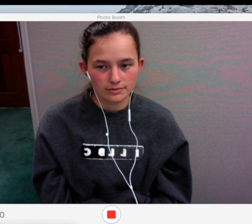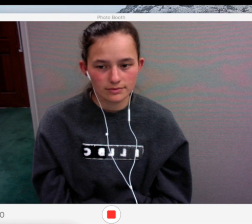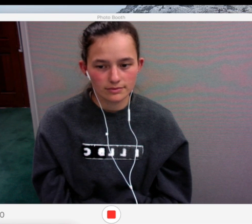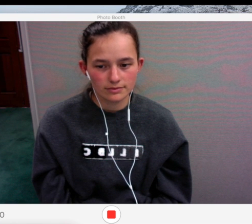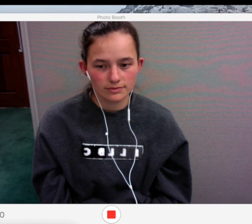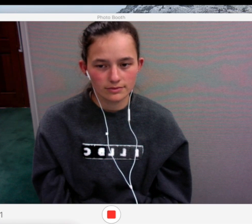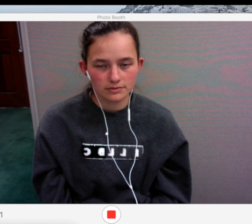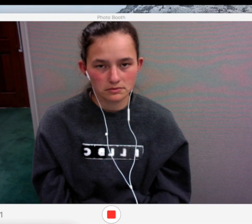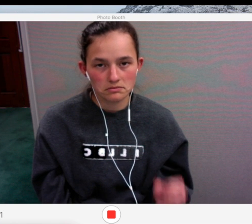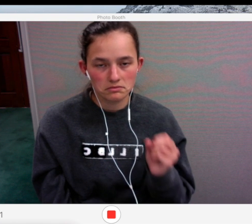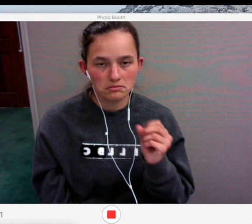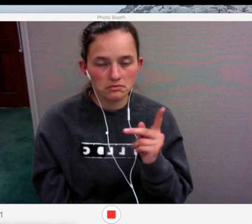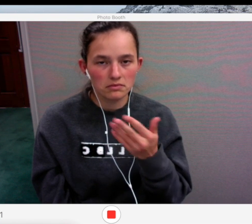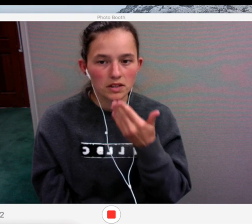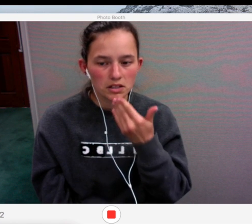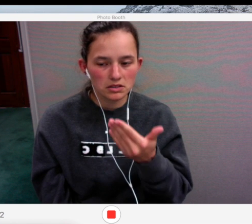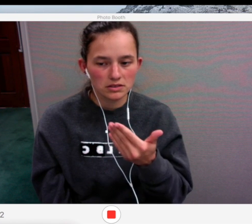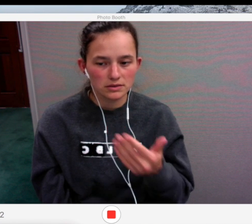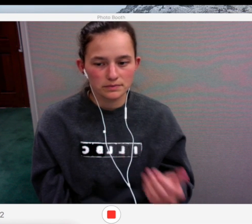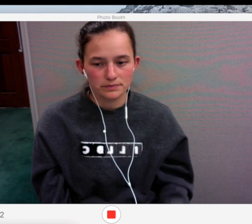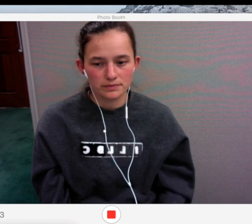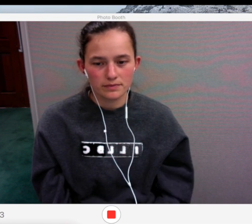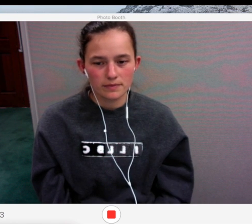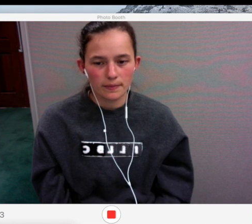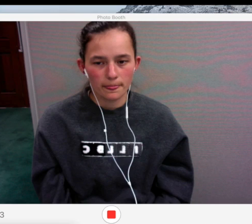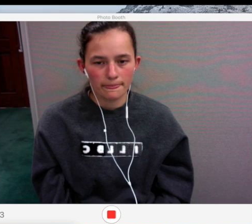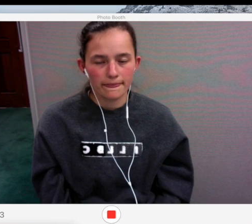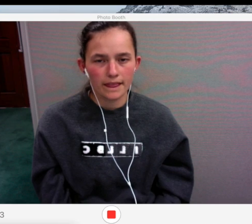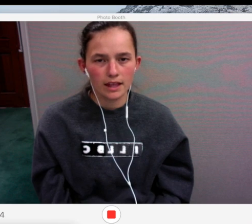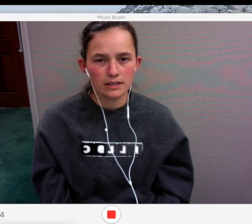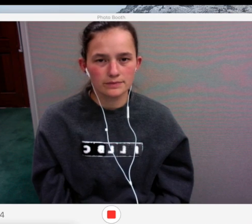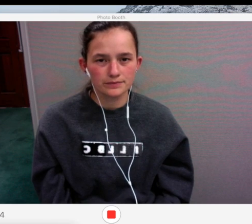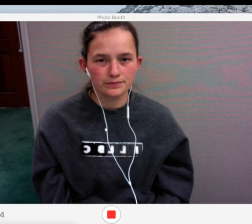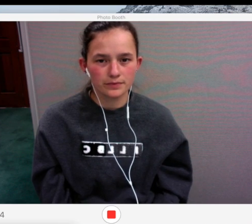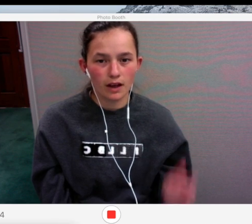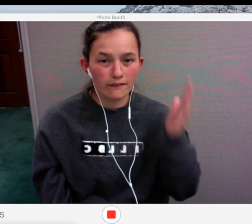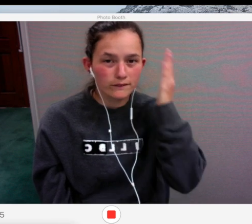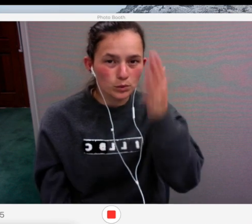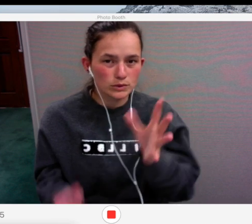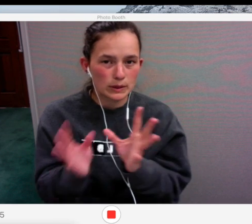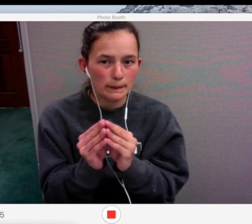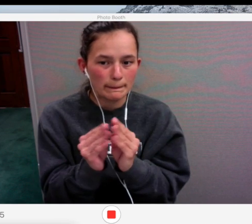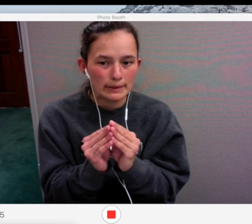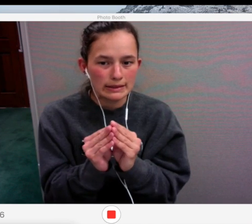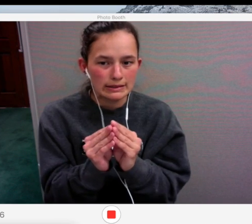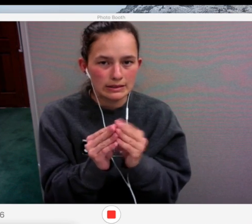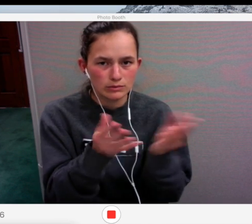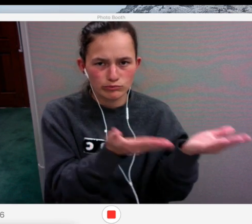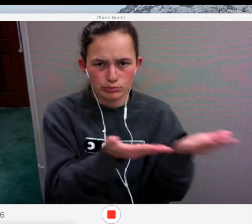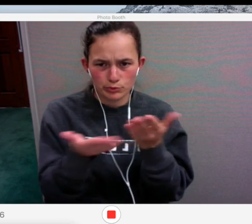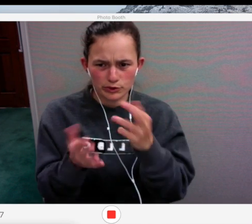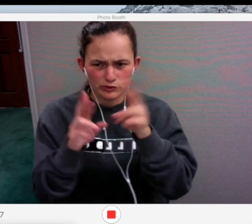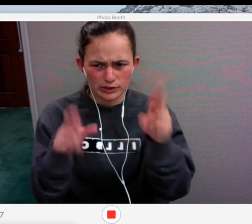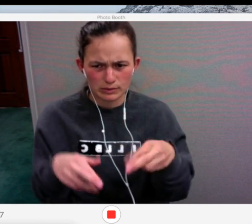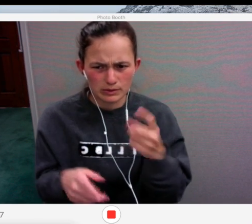Okay, great. And you say you're going to bring that resume to our next appointment?